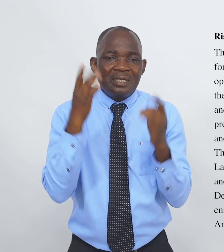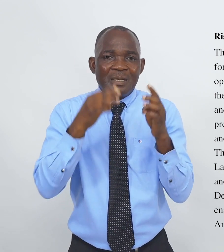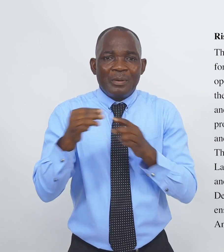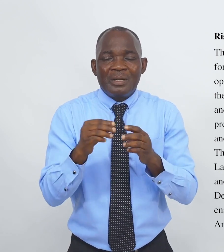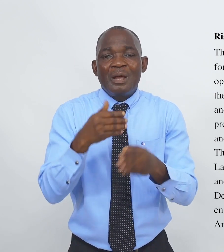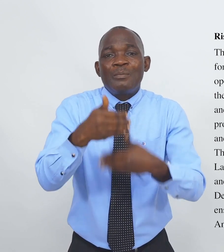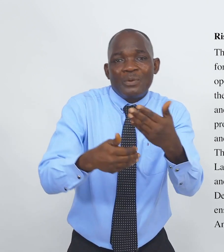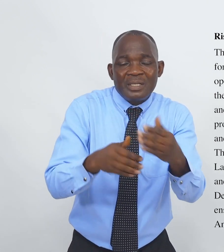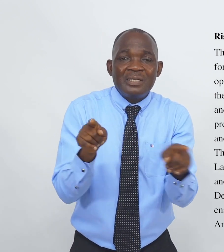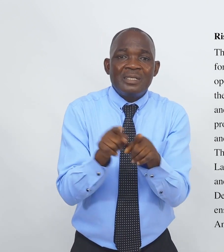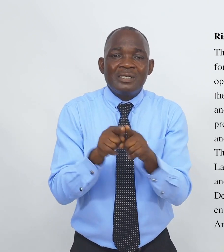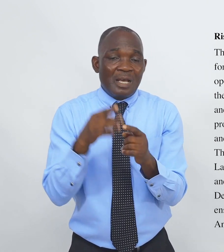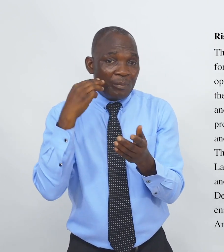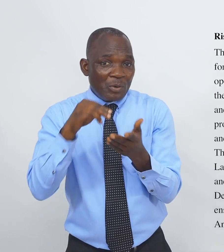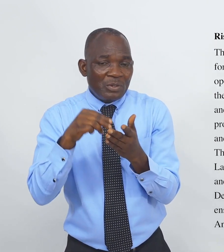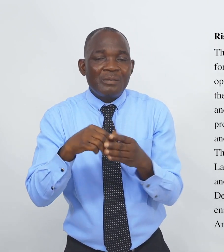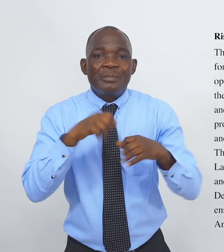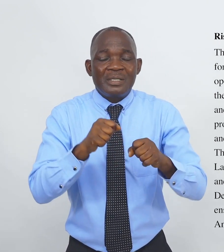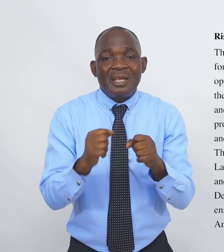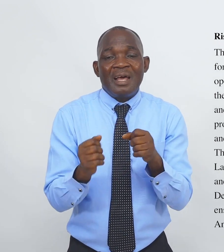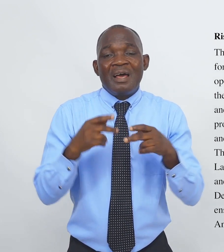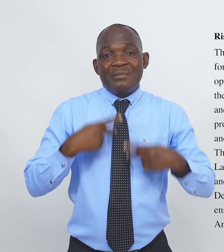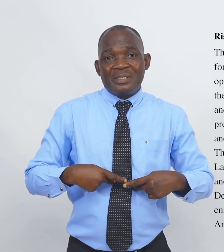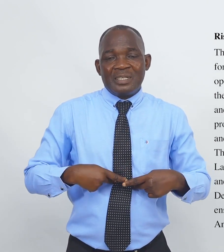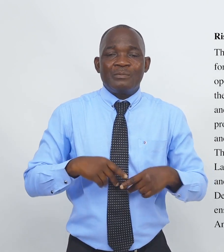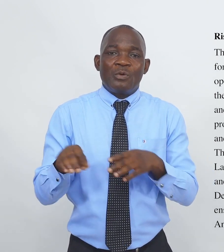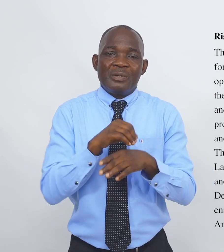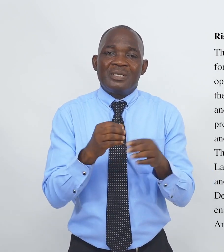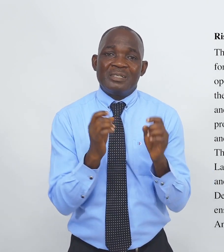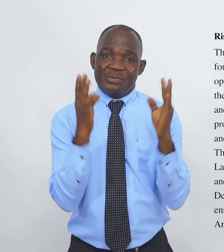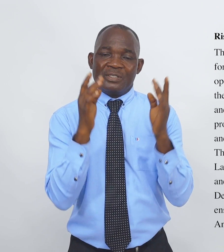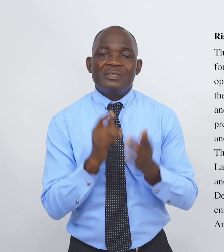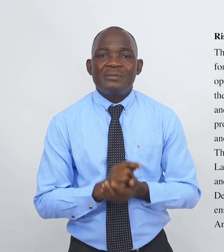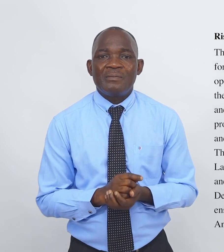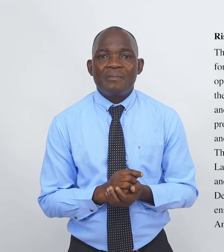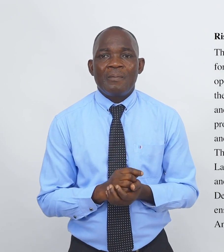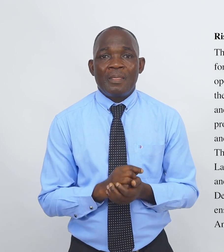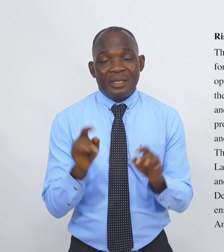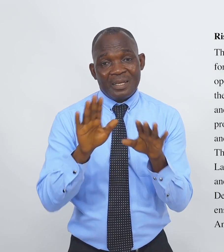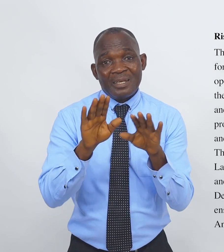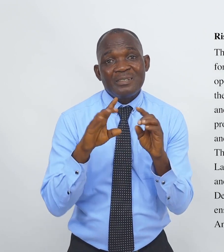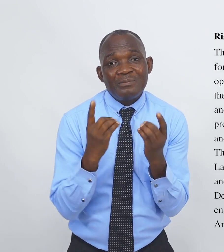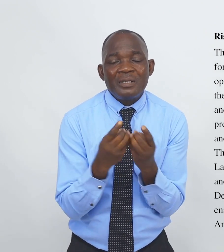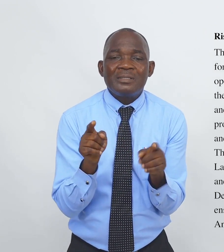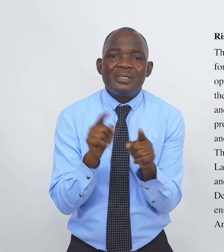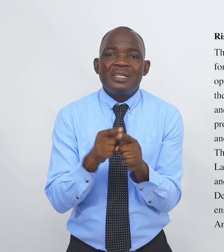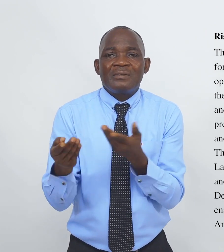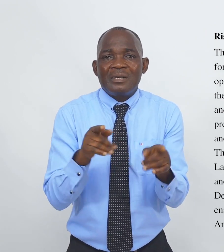processes, as well as monitoring potential physical and operational risk. The department also serves as the